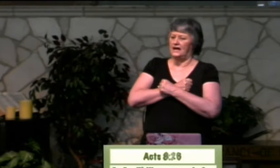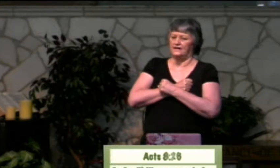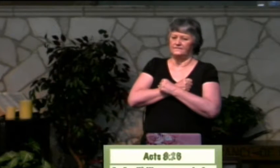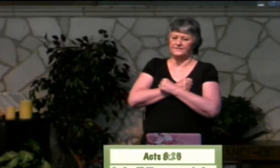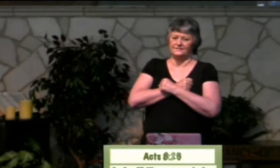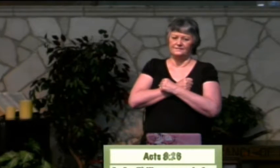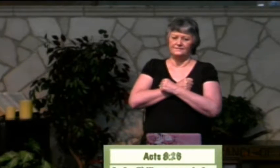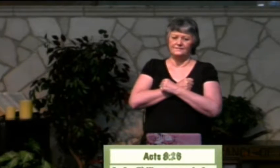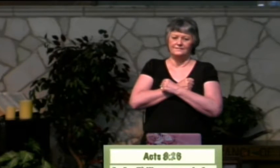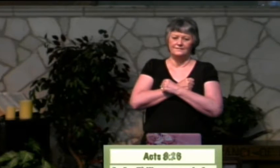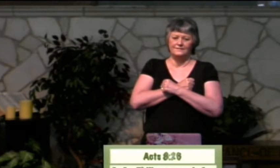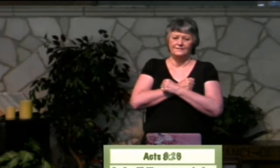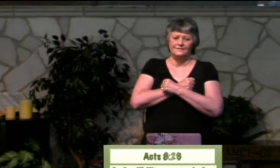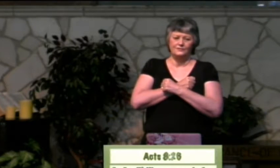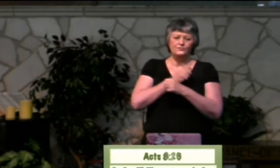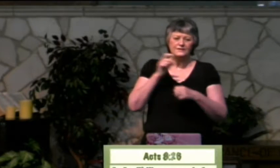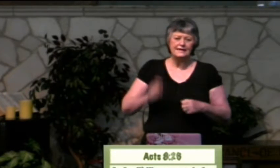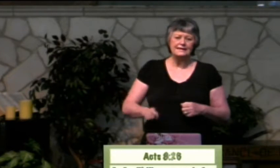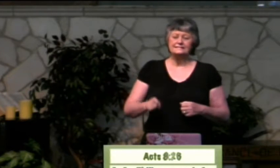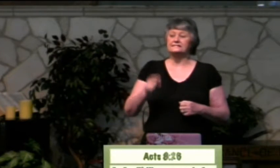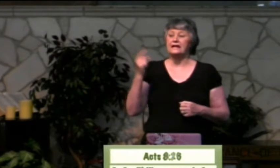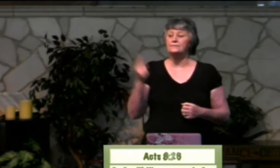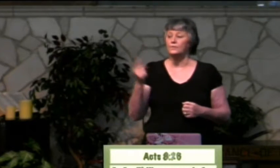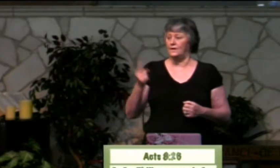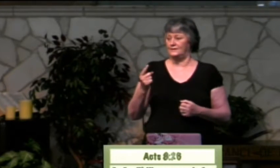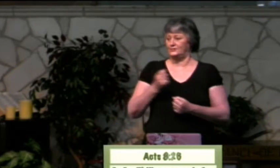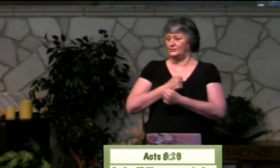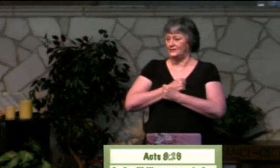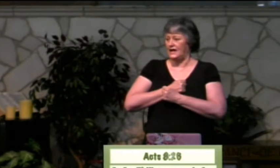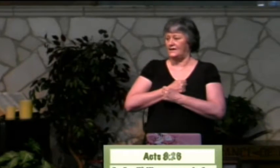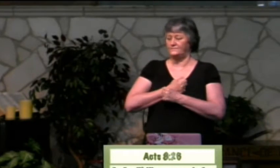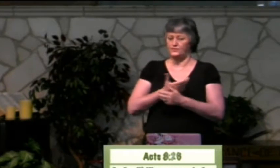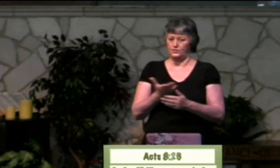loved. You need someone to love you.